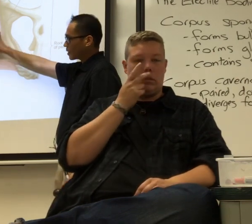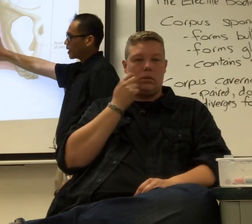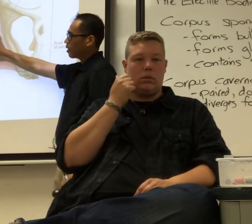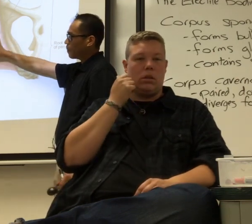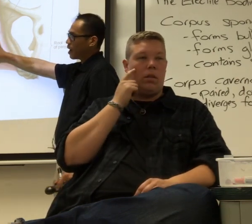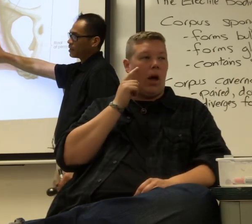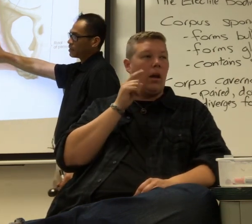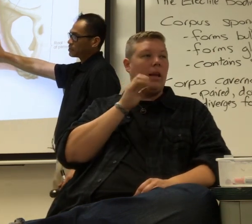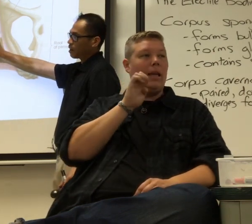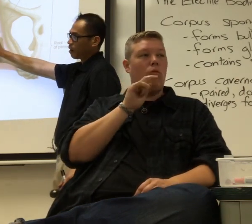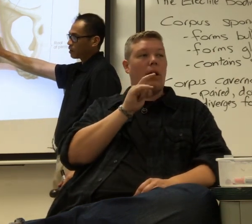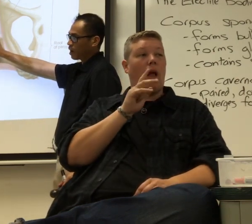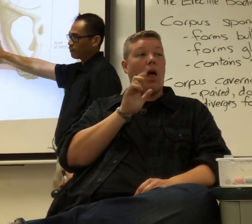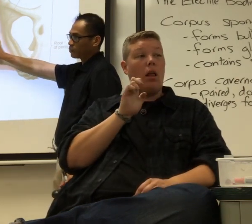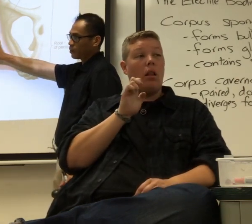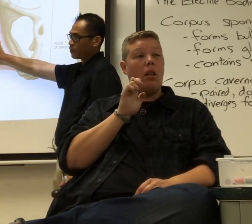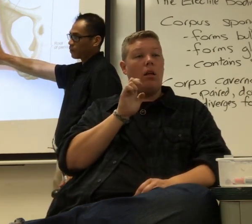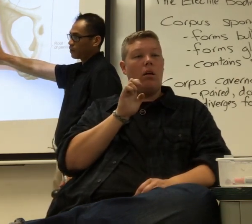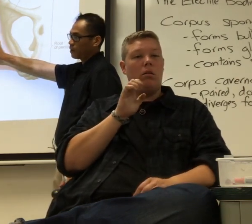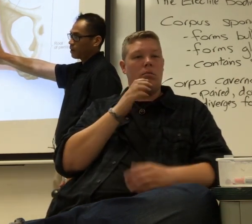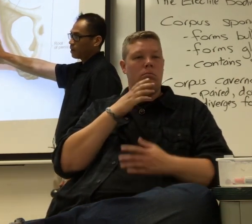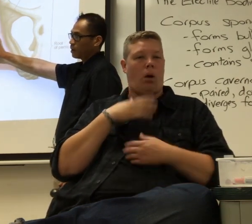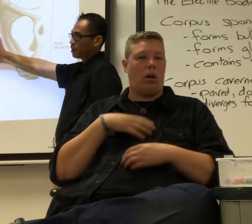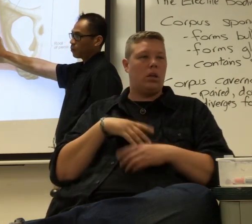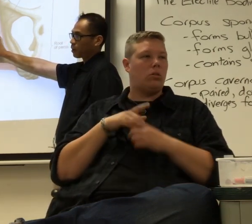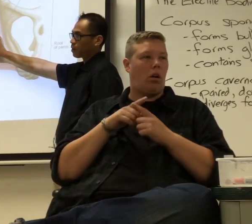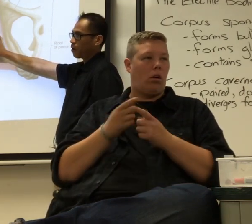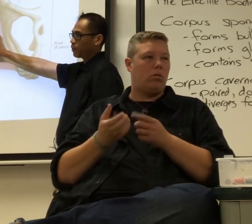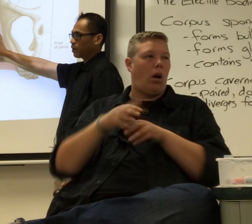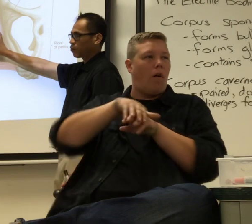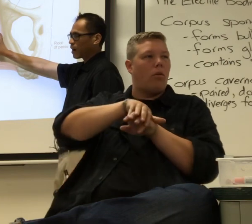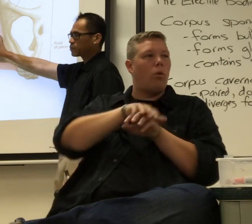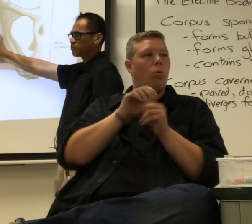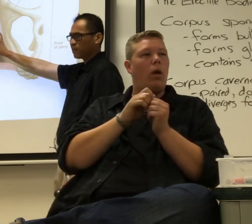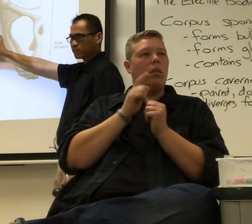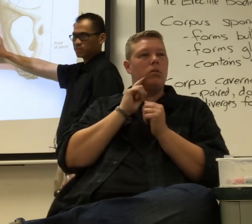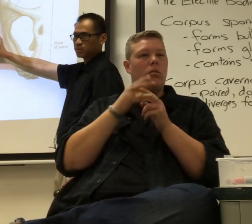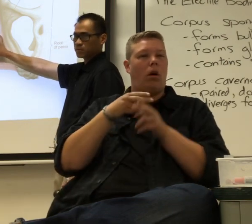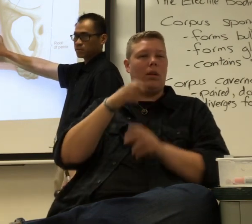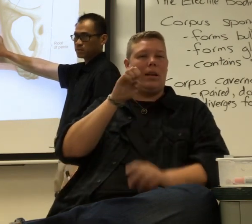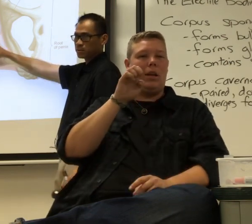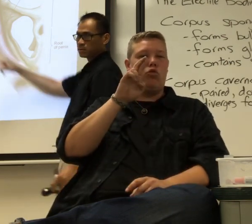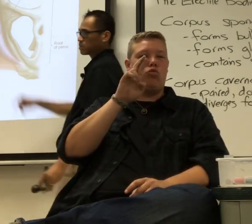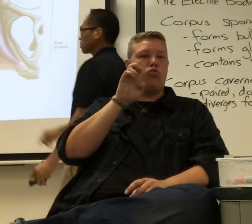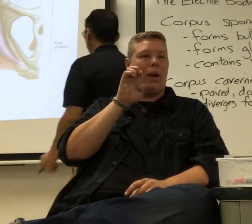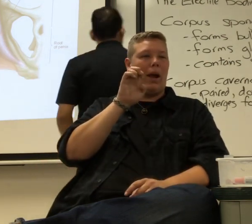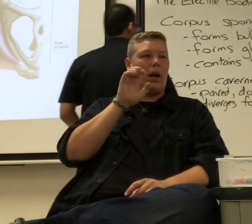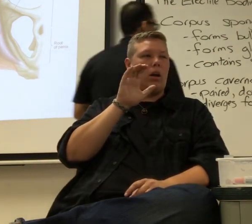the erectile bodies are covered with what are called the erector muscles.